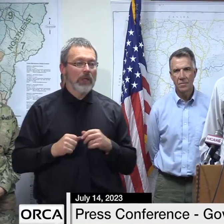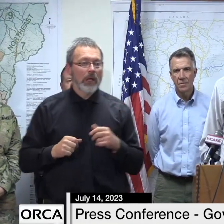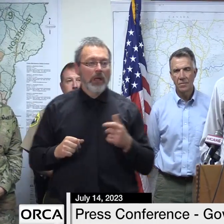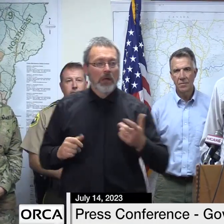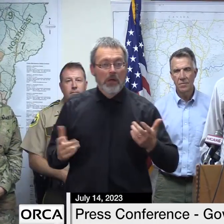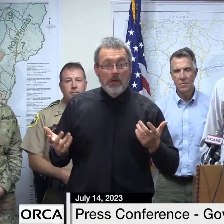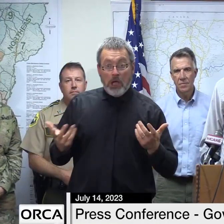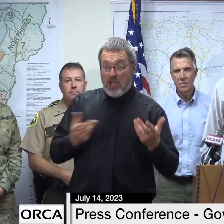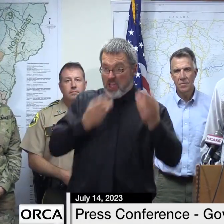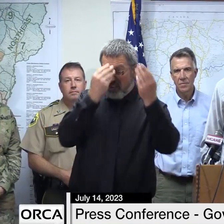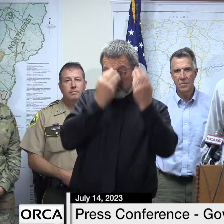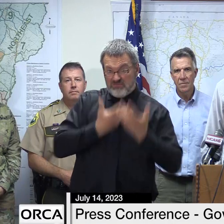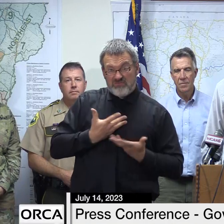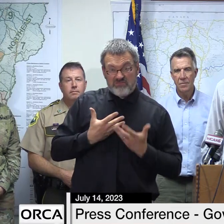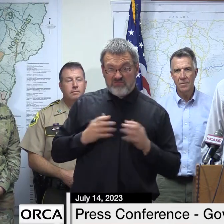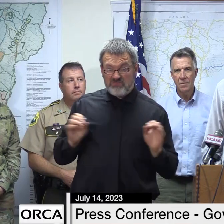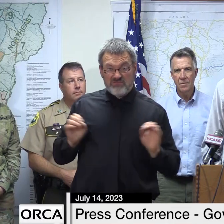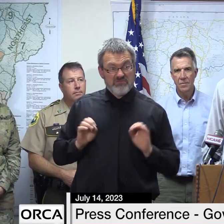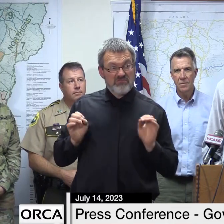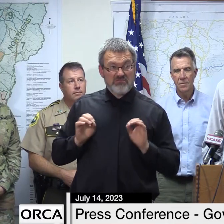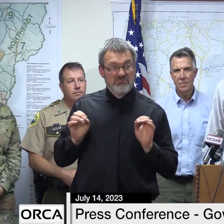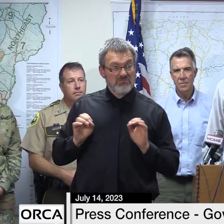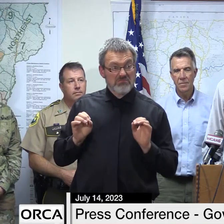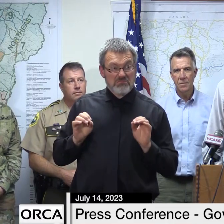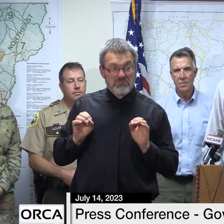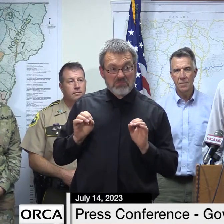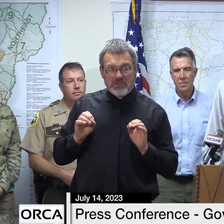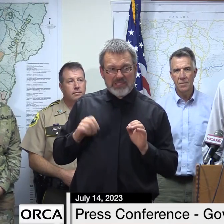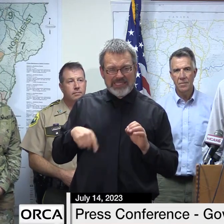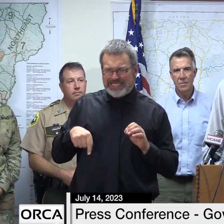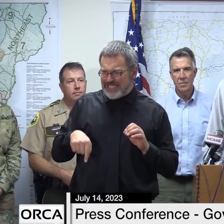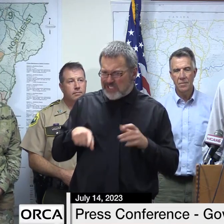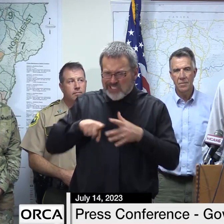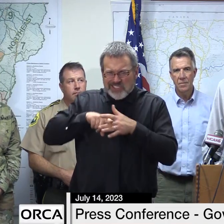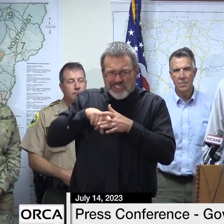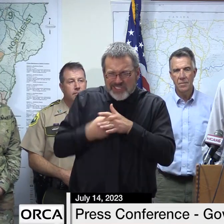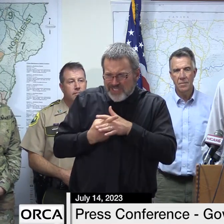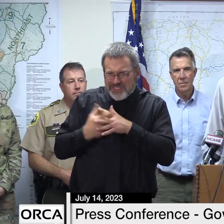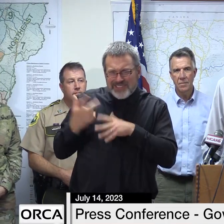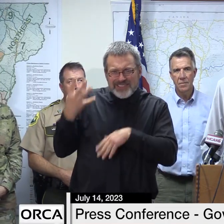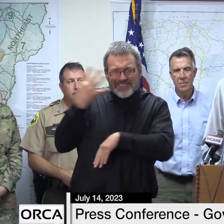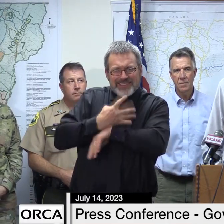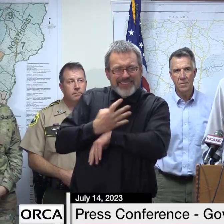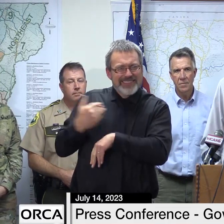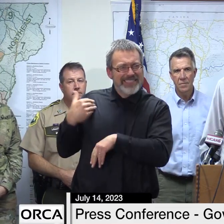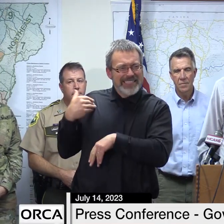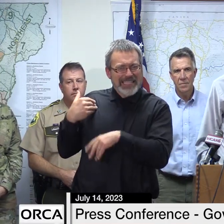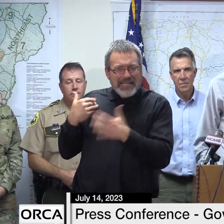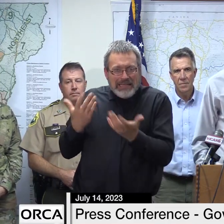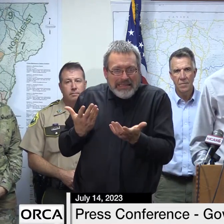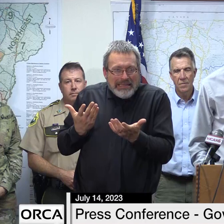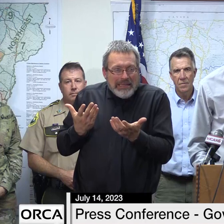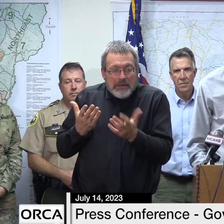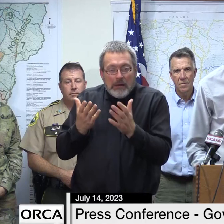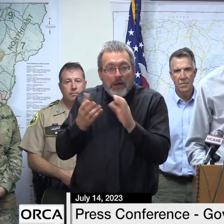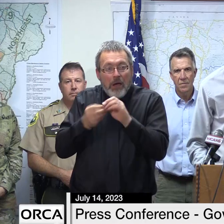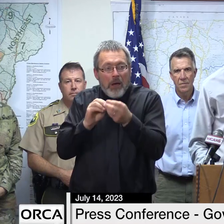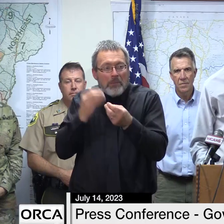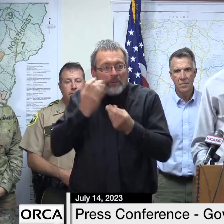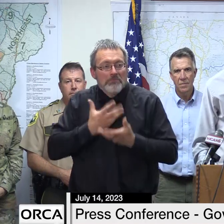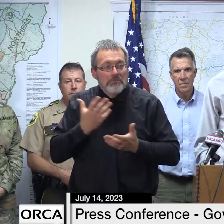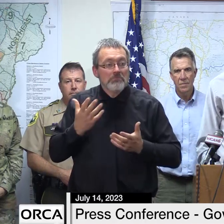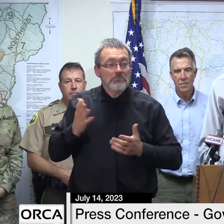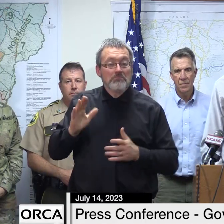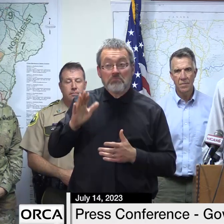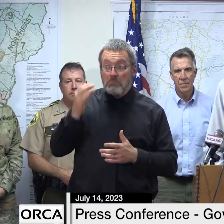of yet. Obviously, this is still very early in the experience. We will know if that occurs, but I've not heard that yet.